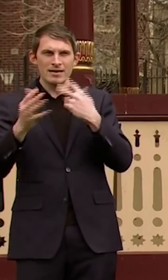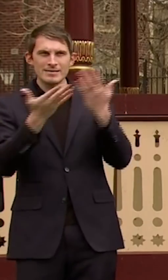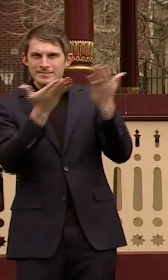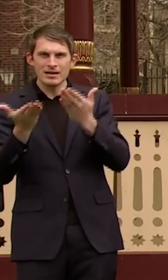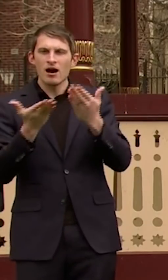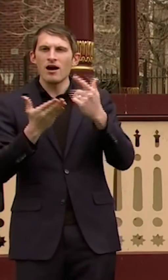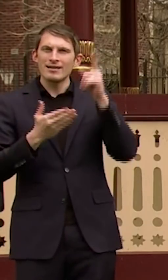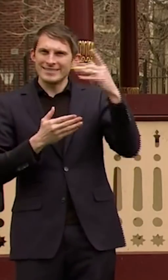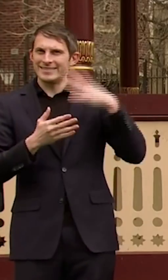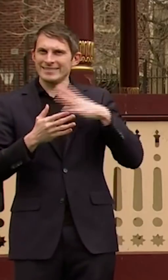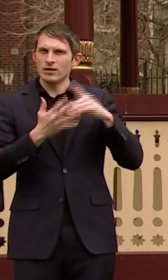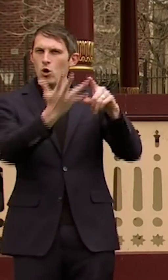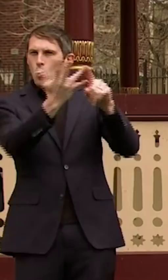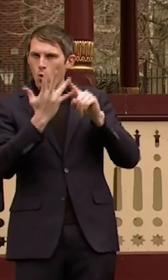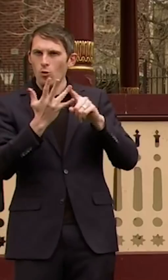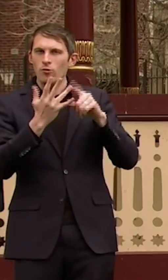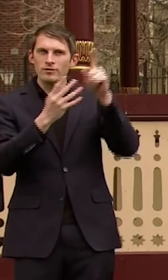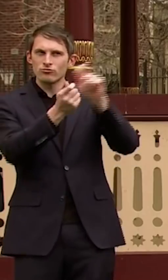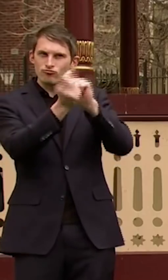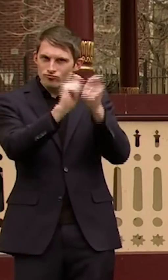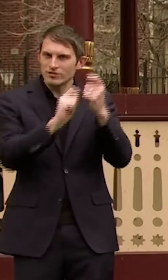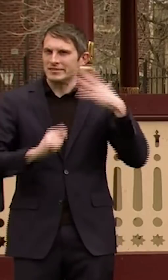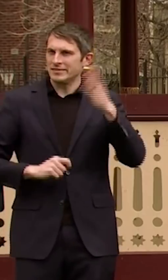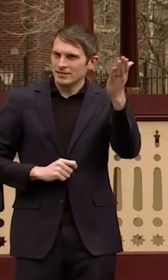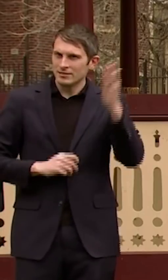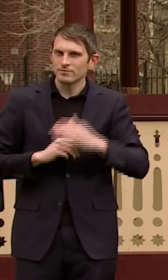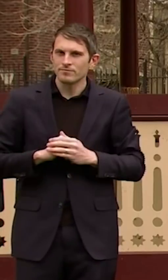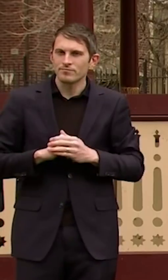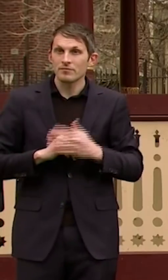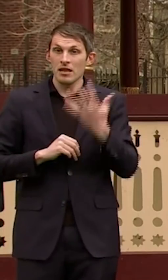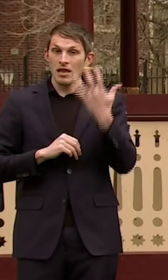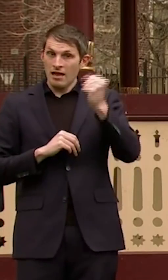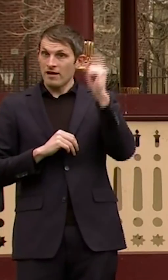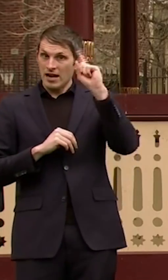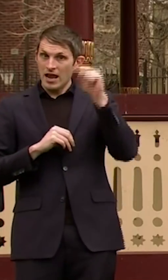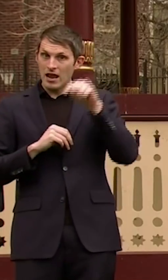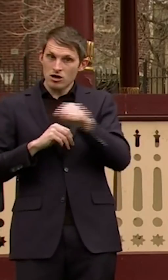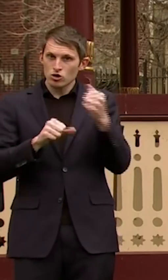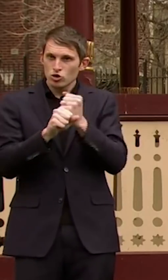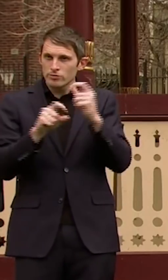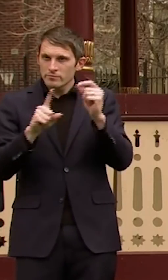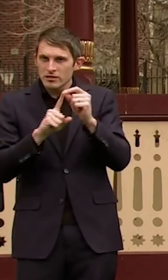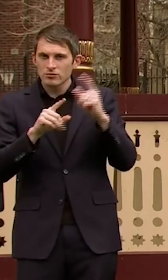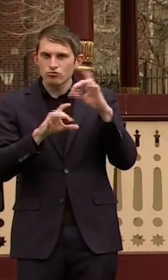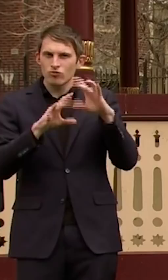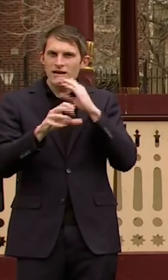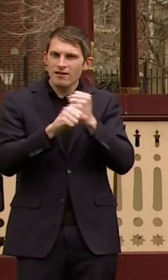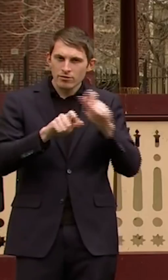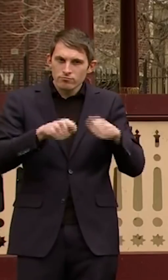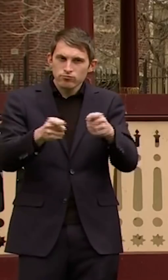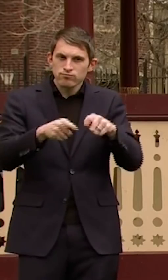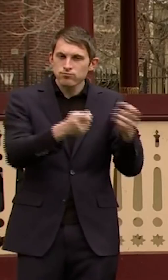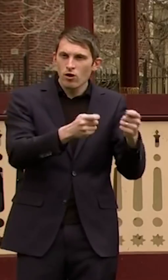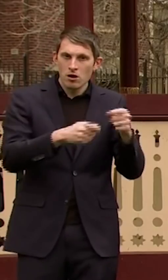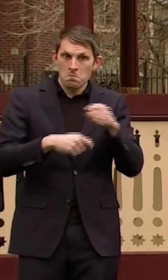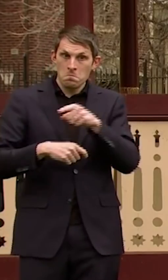amazing job. Those GPs that are accredited and have got supply, they're doing a great job too. Only problem is there's a lot more of them been accredited and